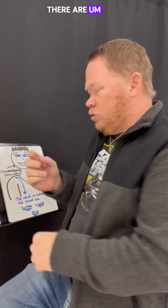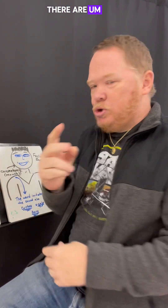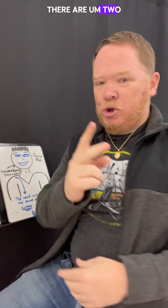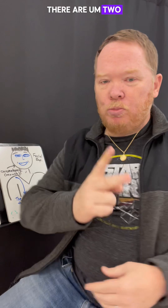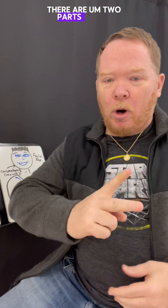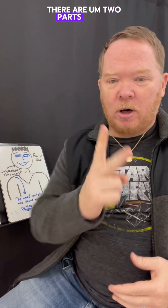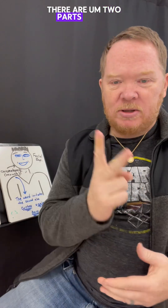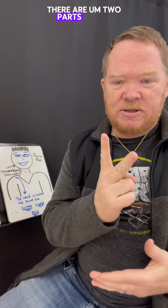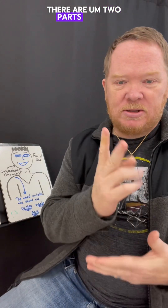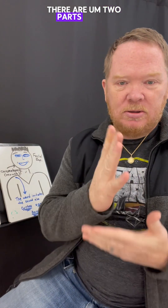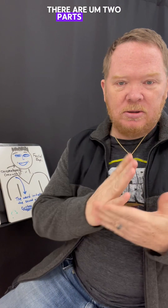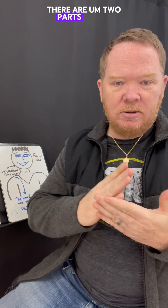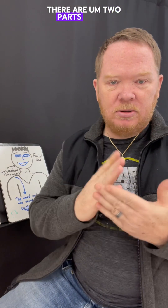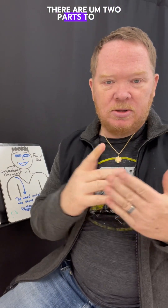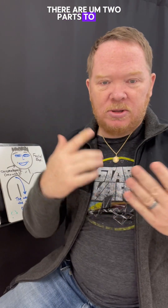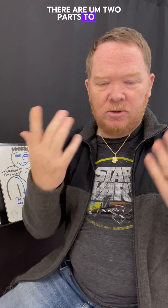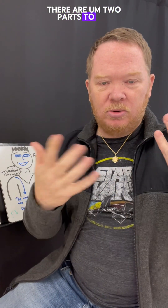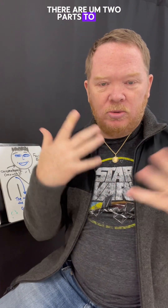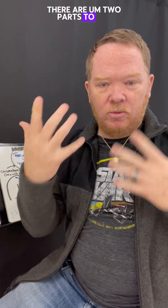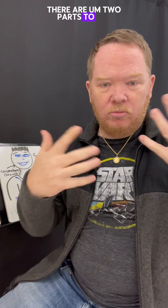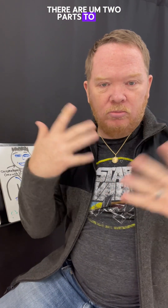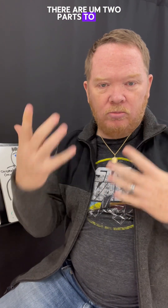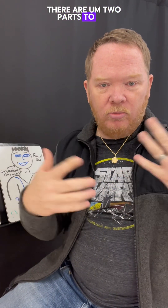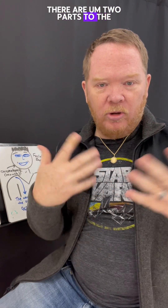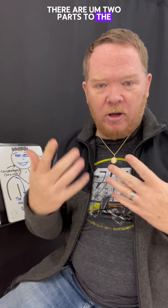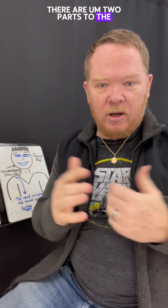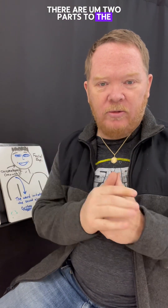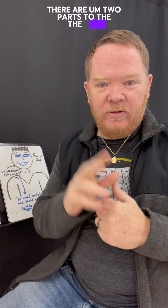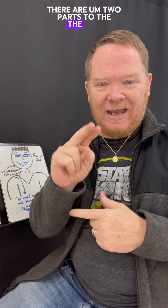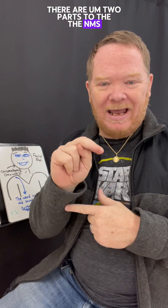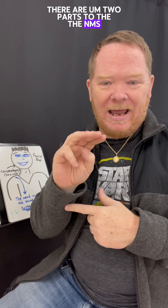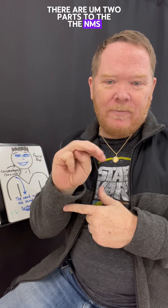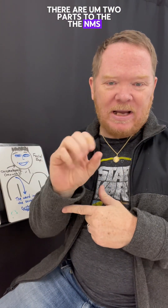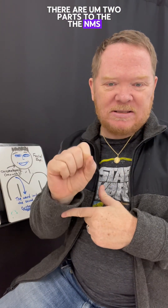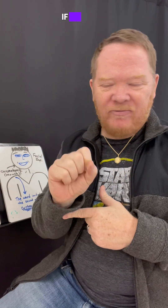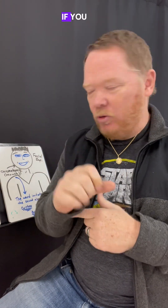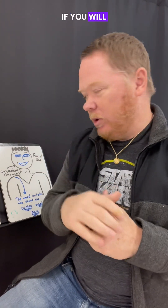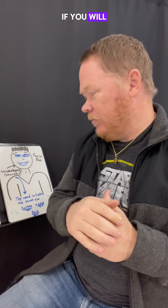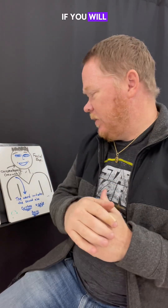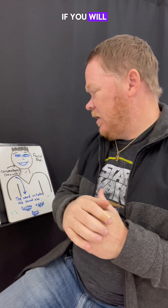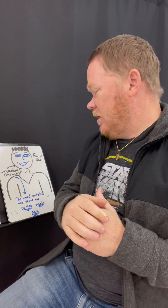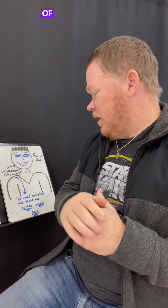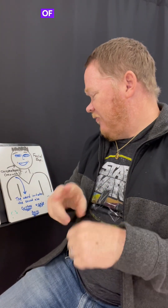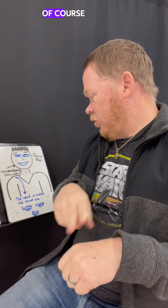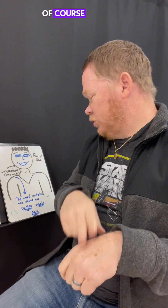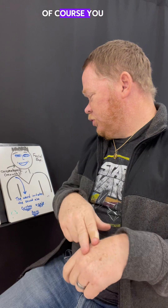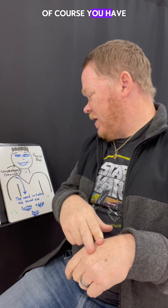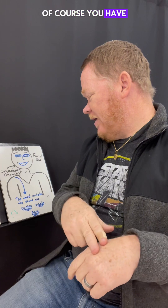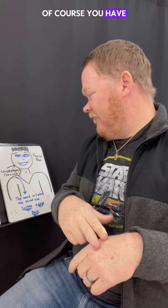two parts to the NMS, if you will. Of course, you have the